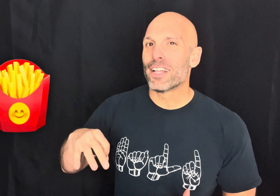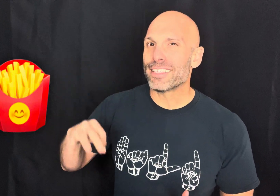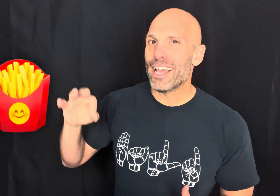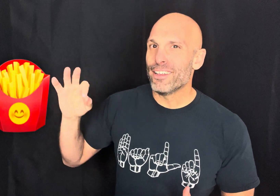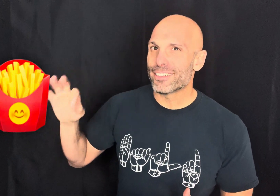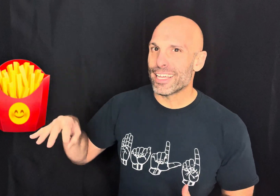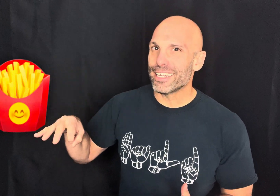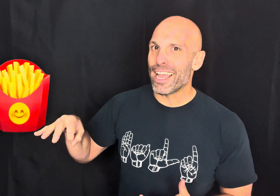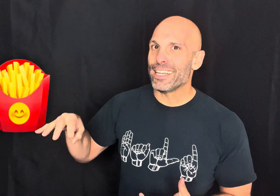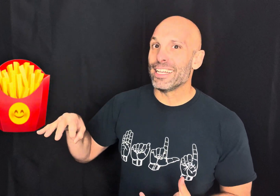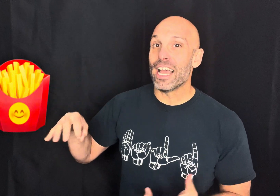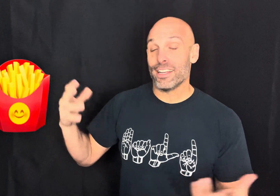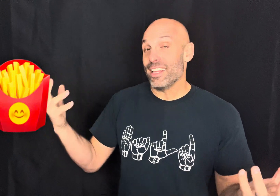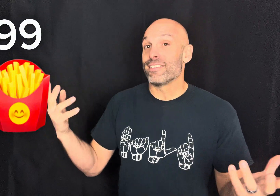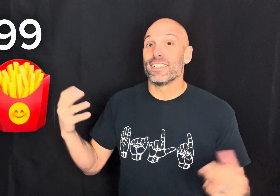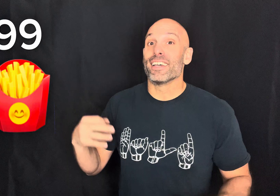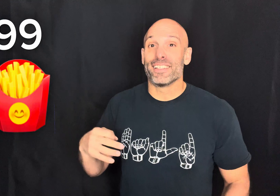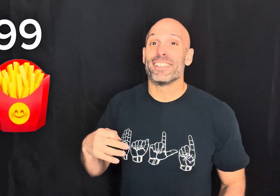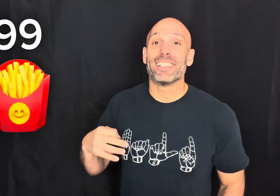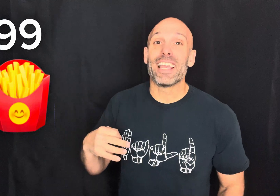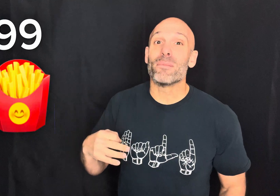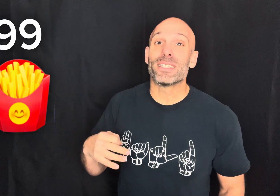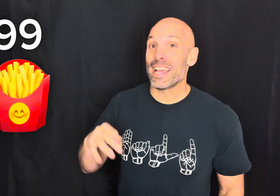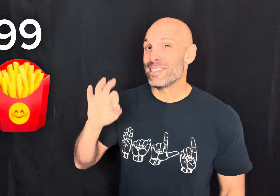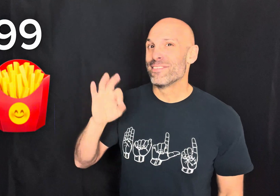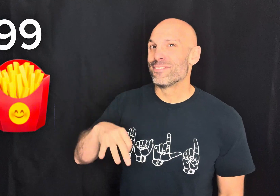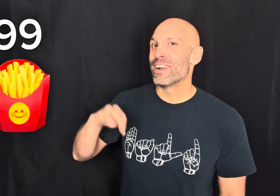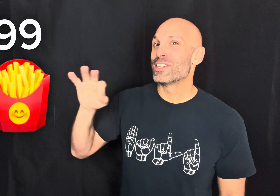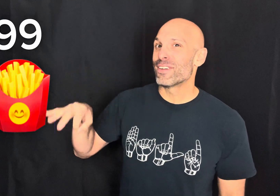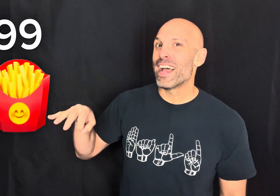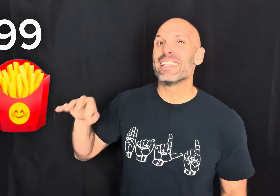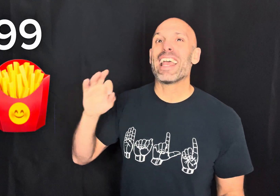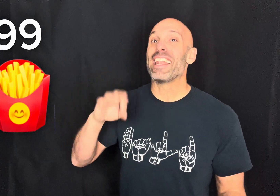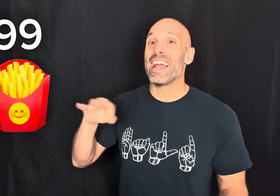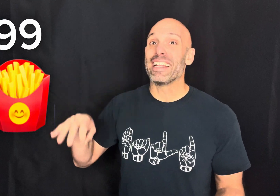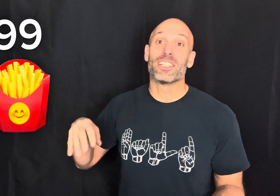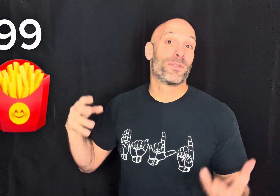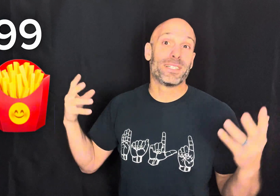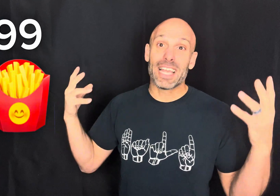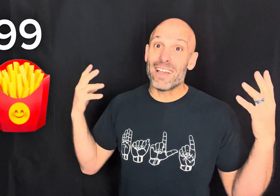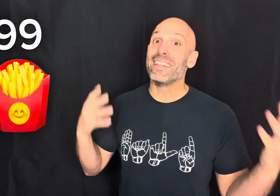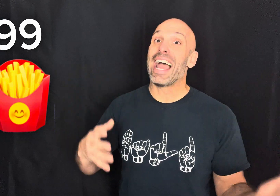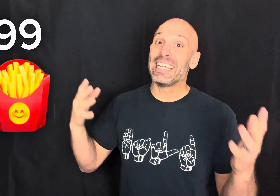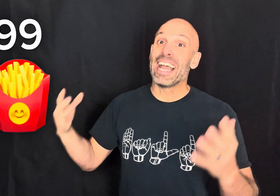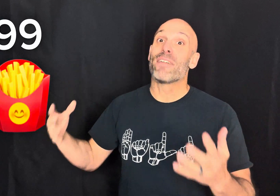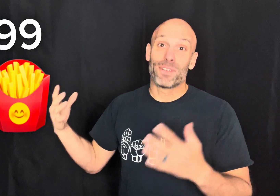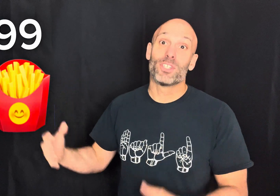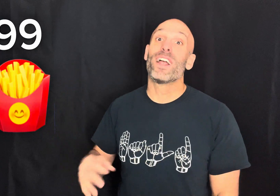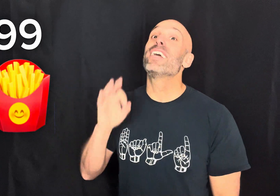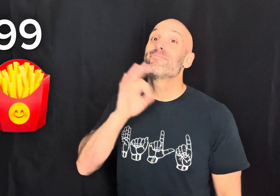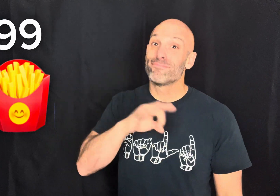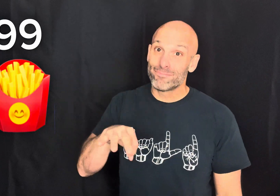like, that looks like 99. Yes, it does. It's the same sign. French fries and 99. So if you want to say I have 99 French fries,